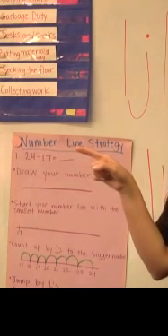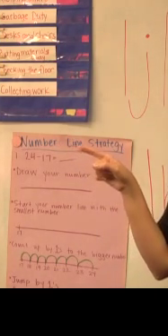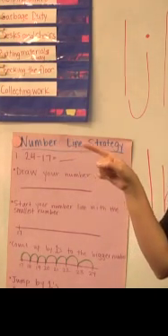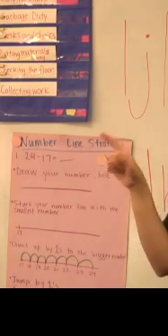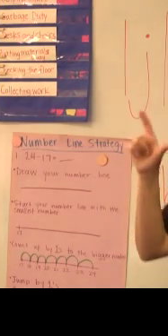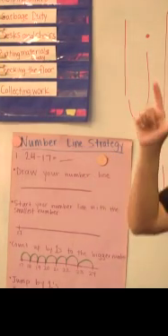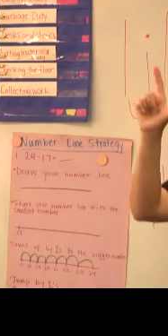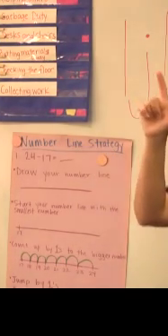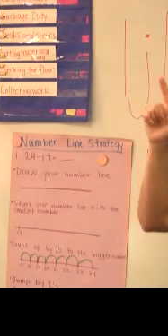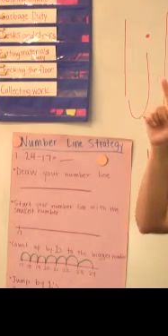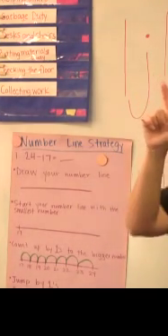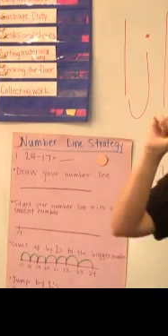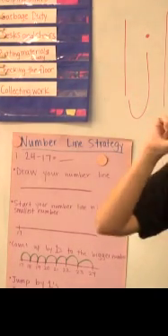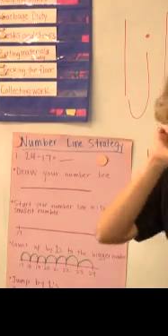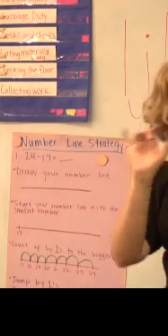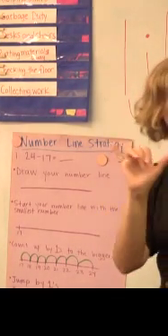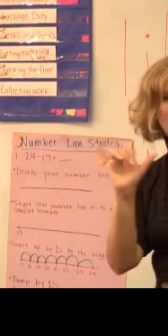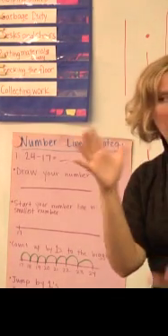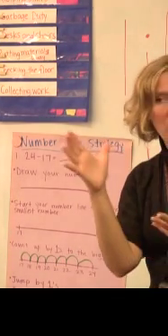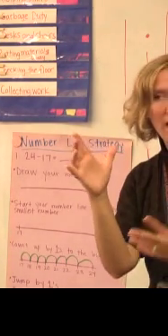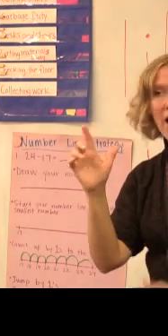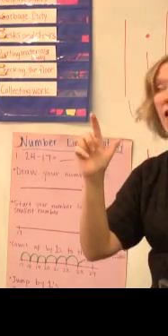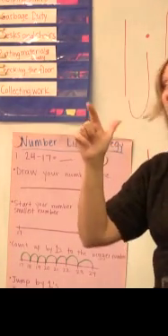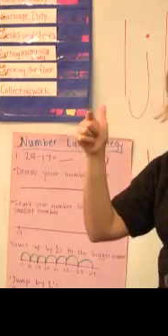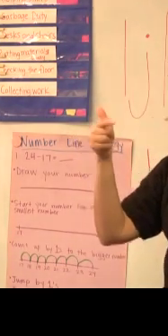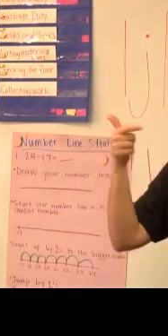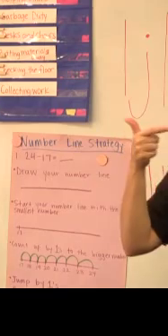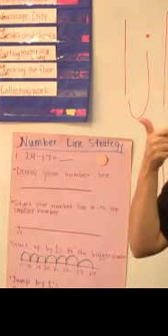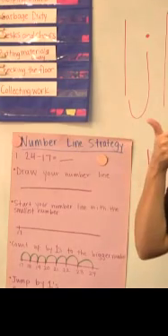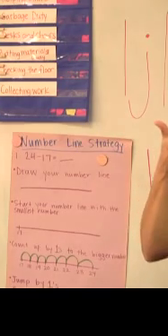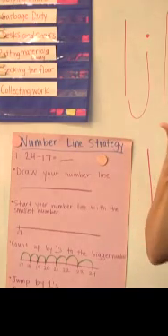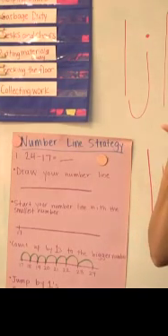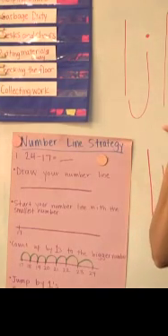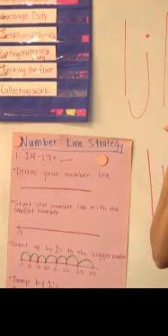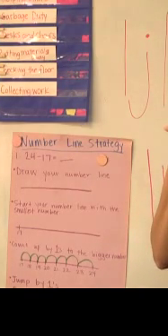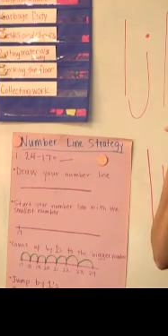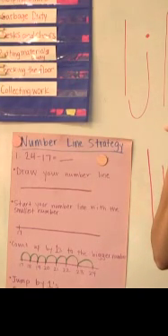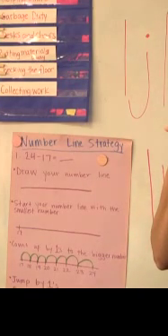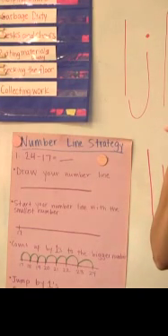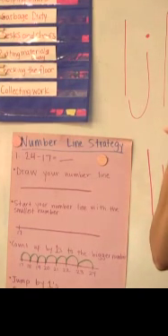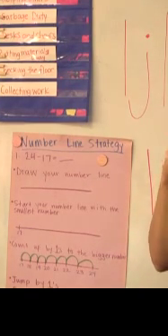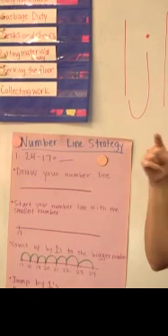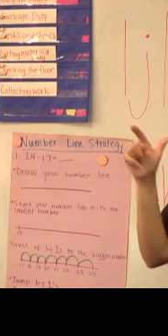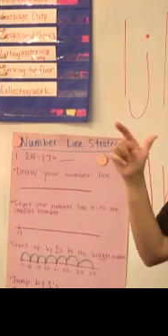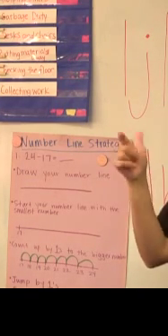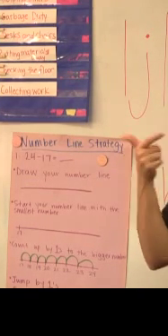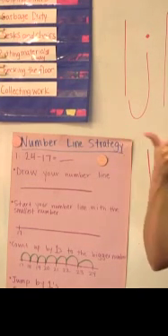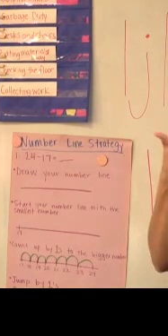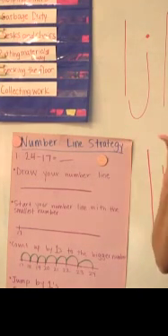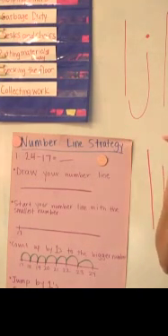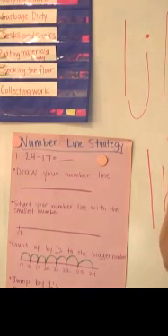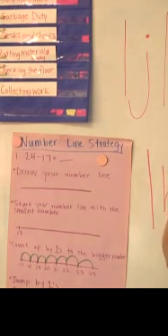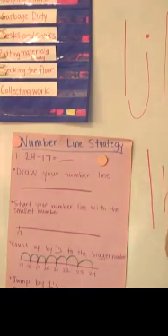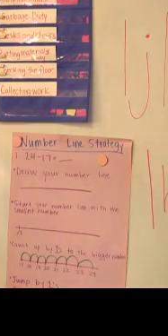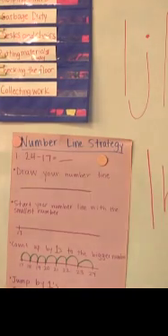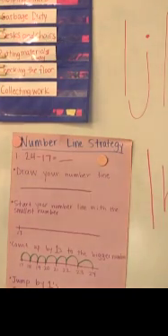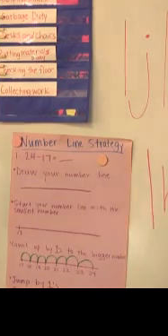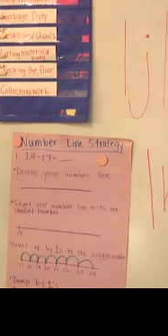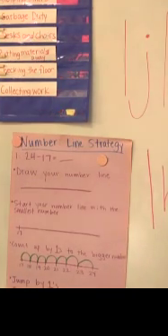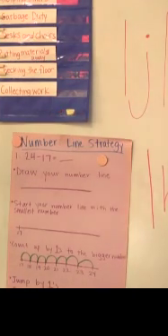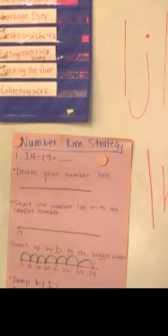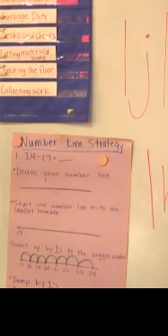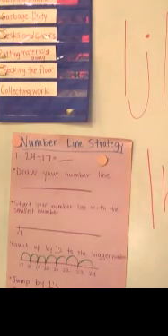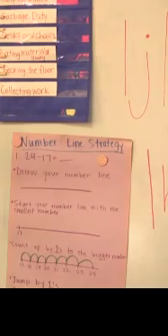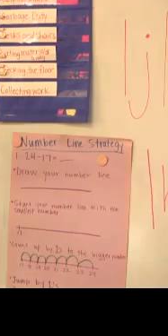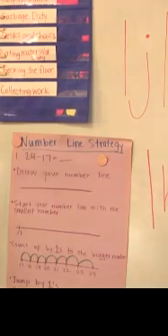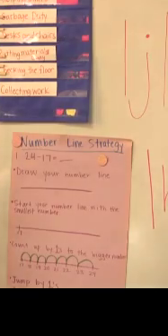L. L. And let's say the sound together. And the word is like lip. Lip. Okay,